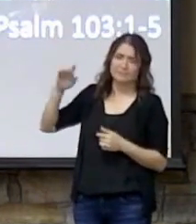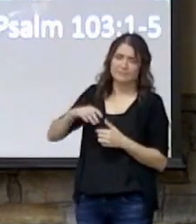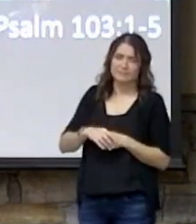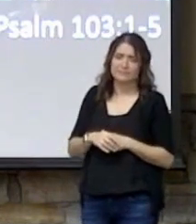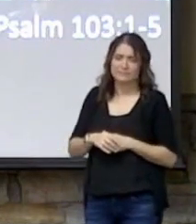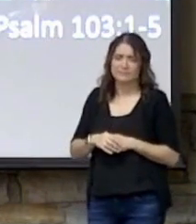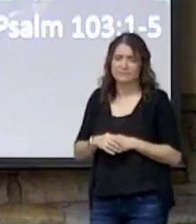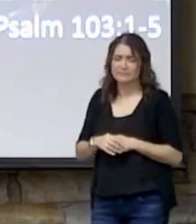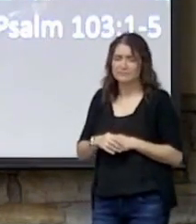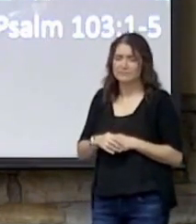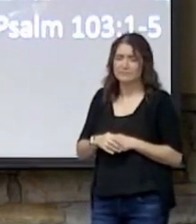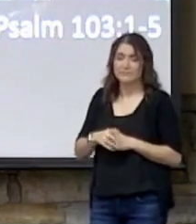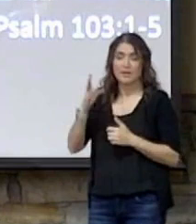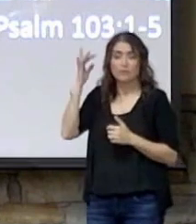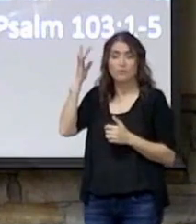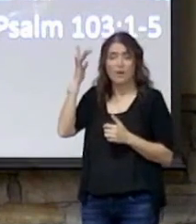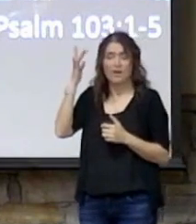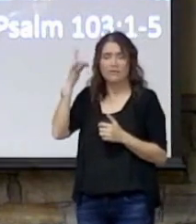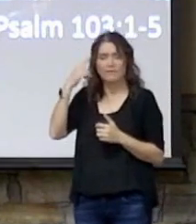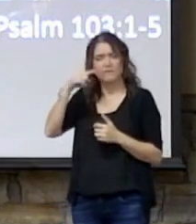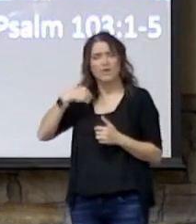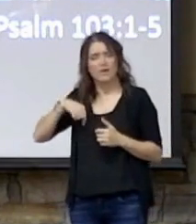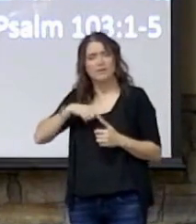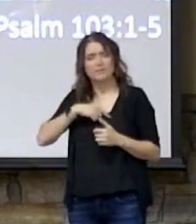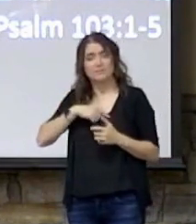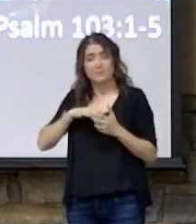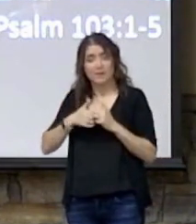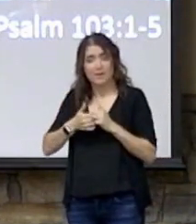And He does it for us through the cross.